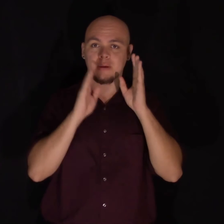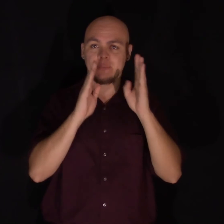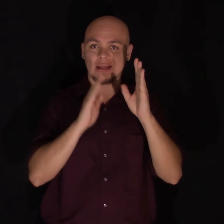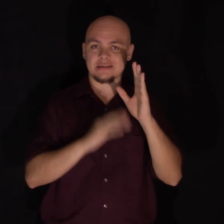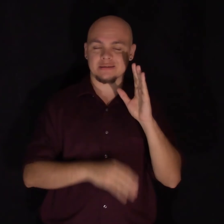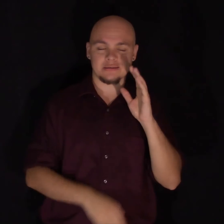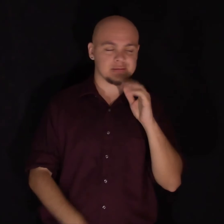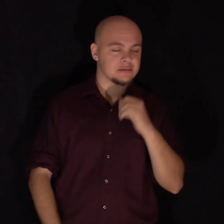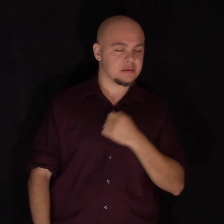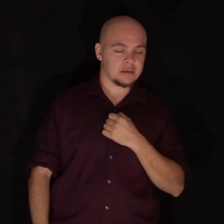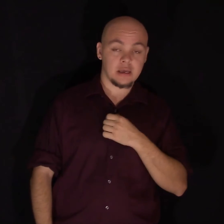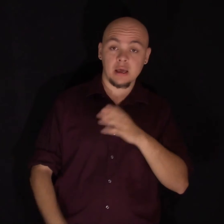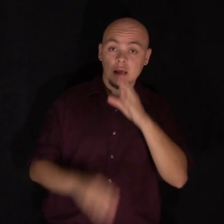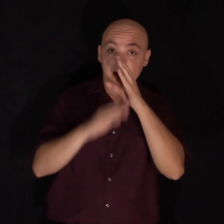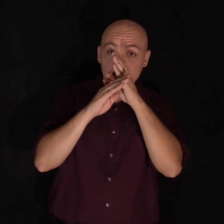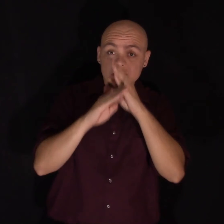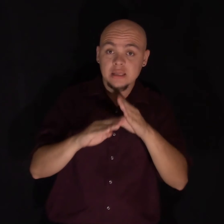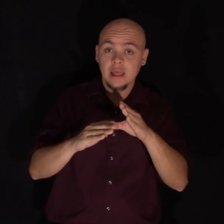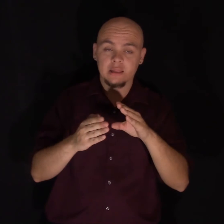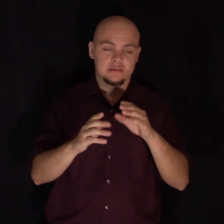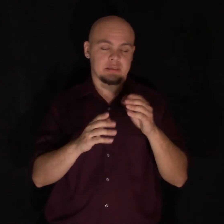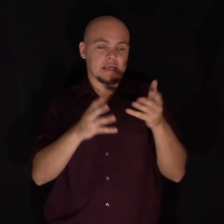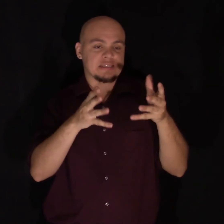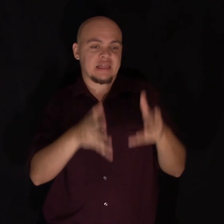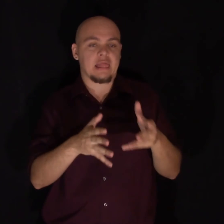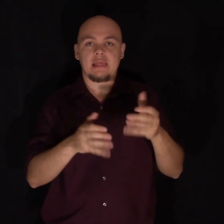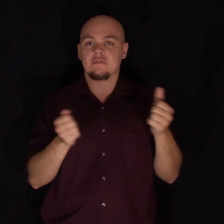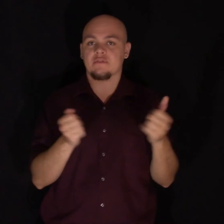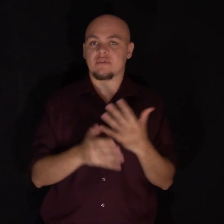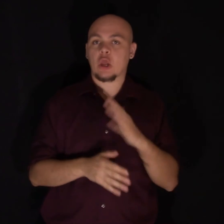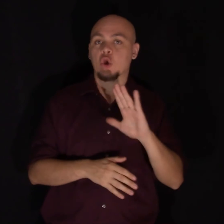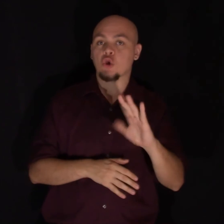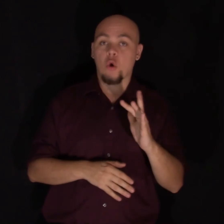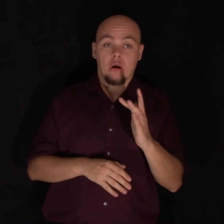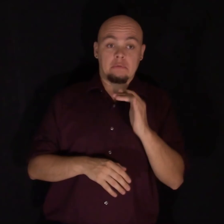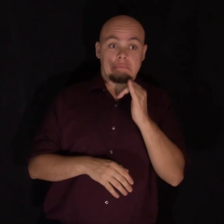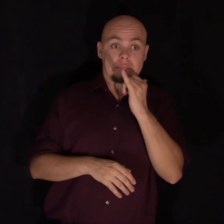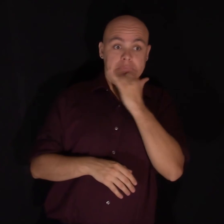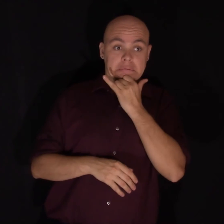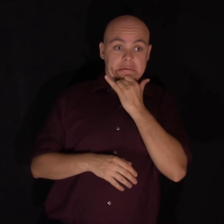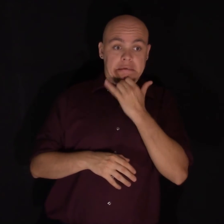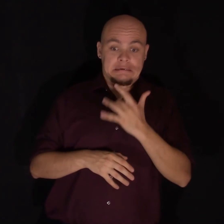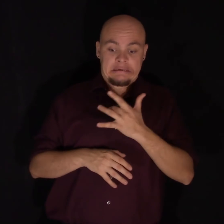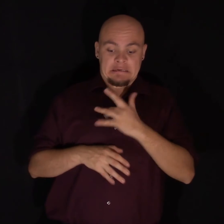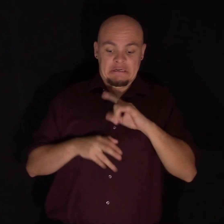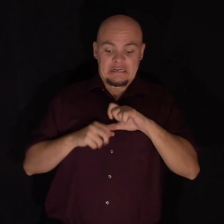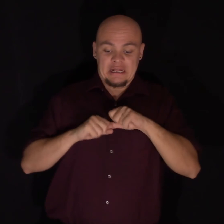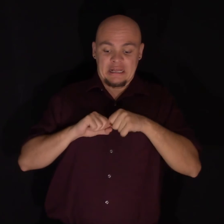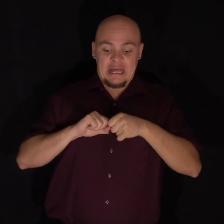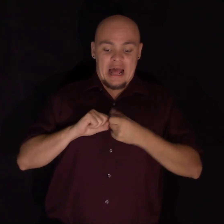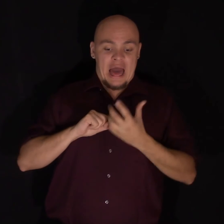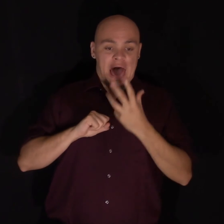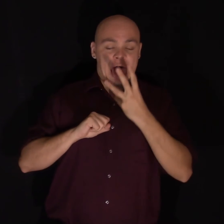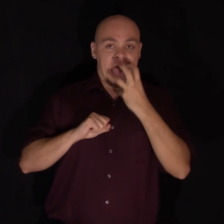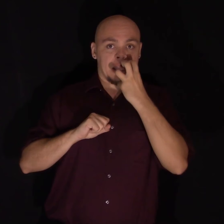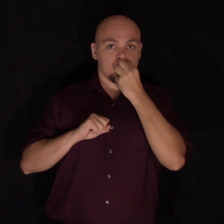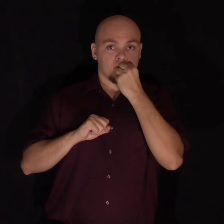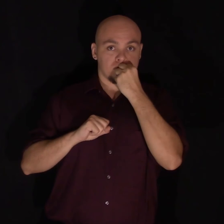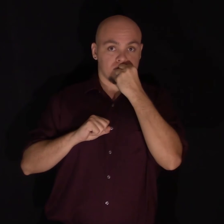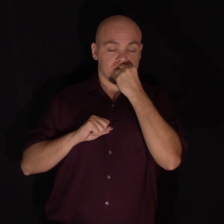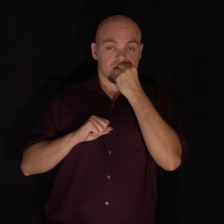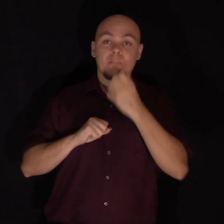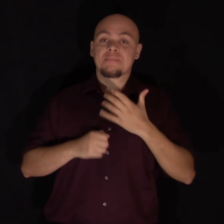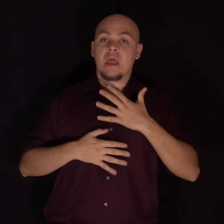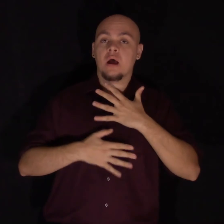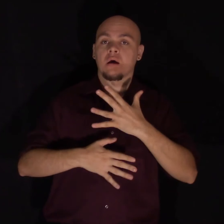Silence is the residue of fear. It is feeling your flaws gut-wrench guillotine your tongue. It is the air retreating from your